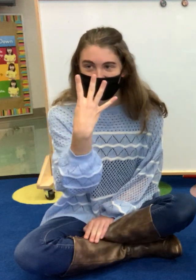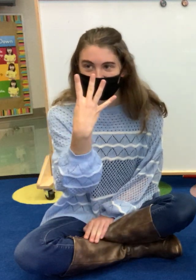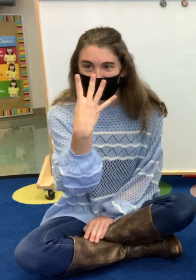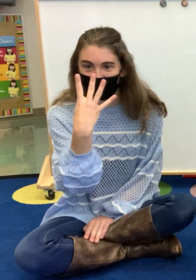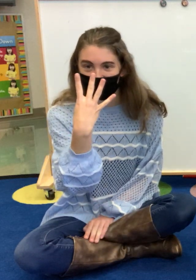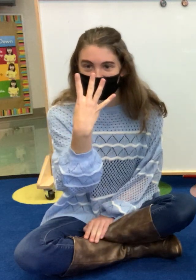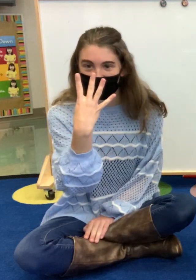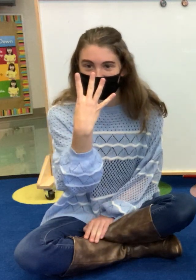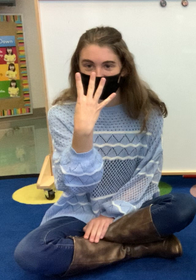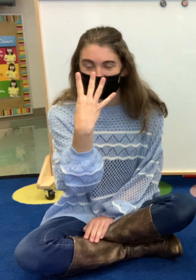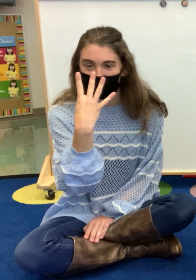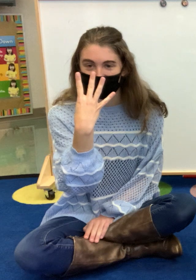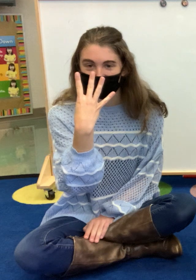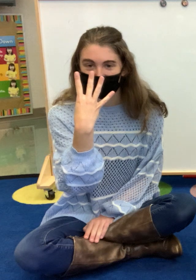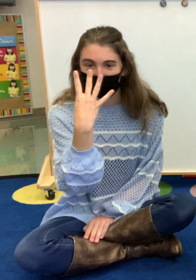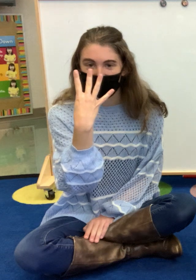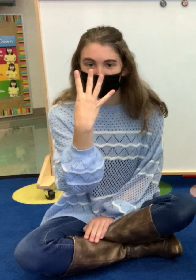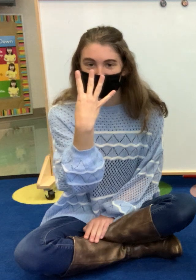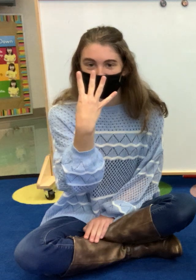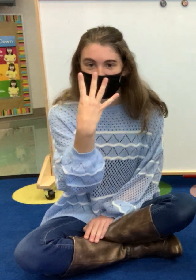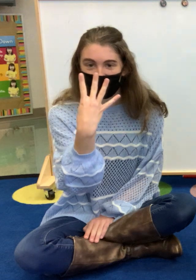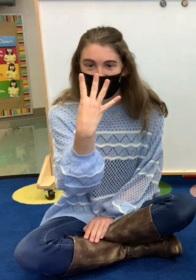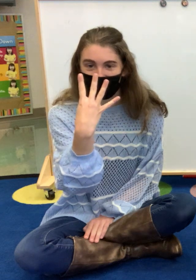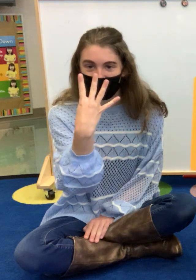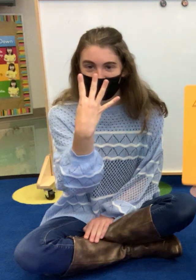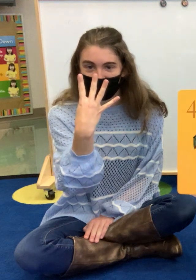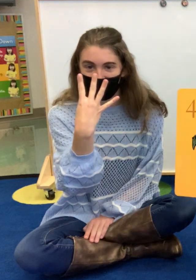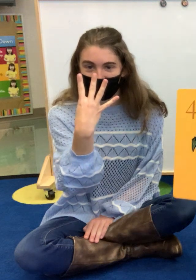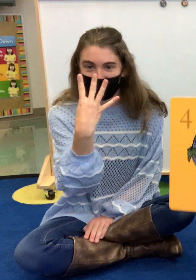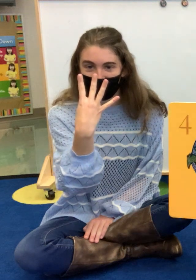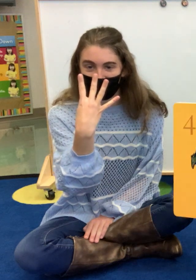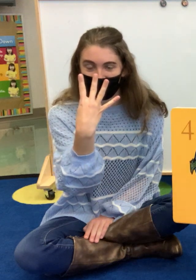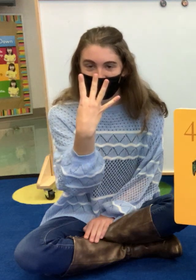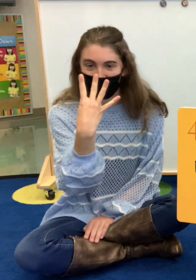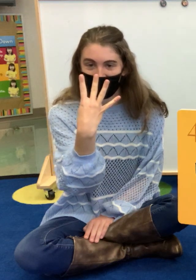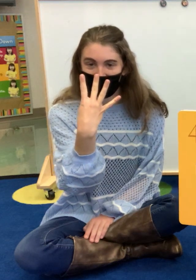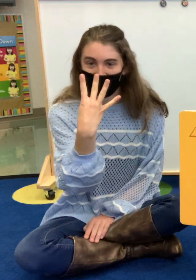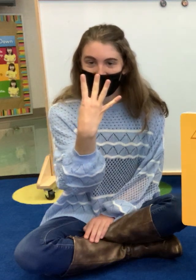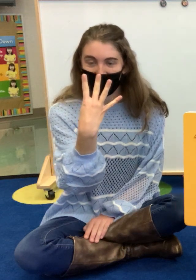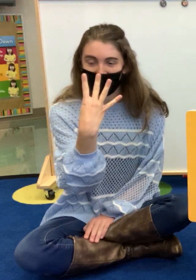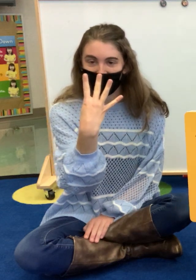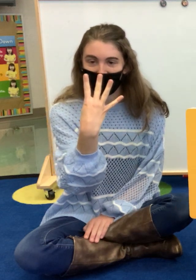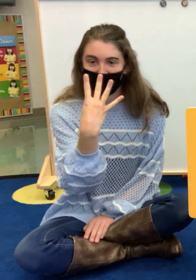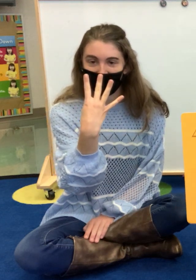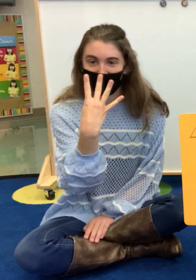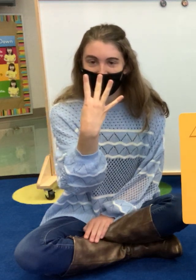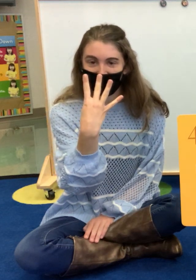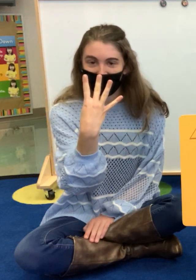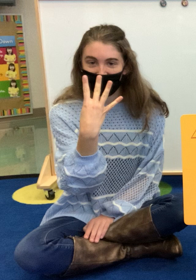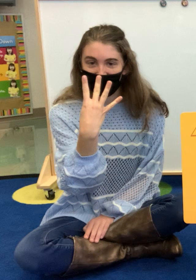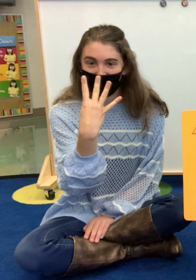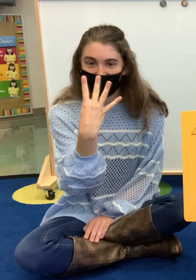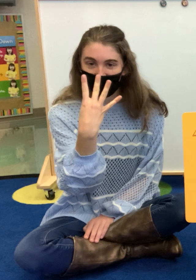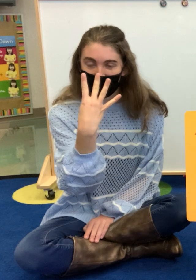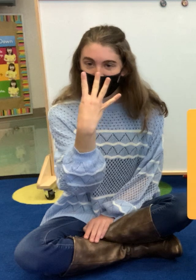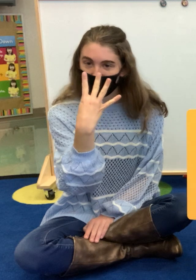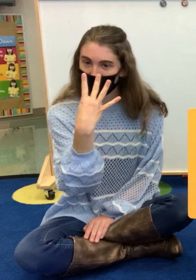Four, crocodiles snapping. Look at those crocodiles. How many do you